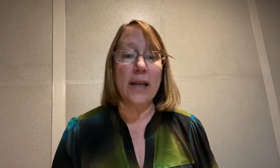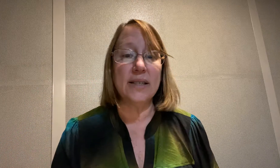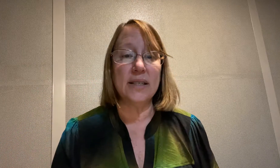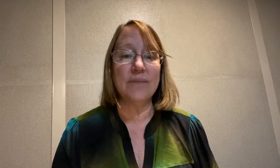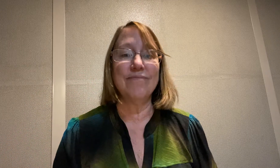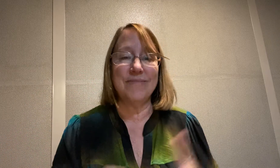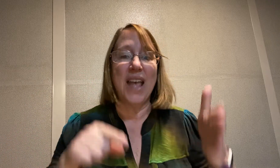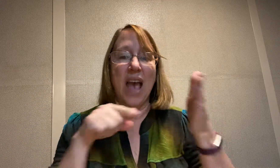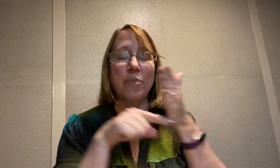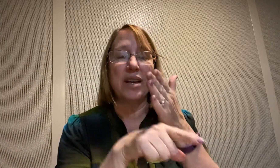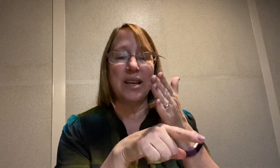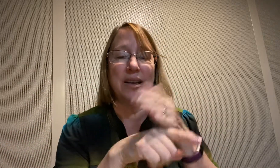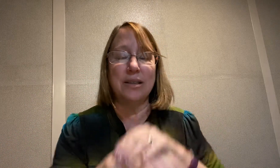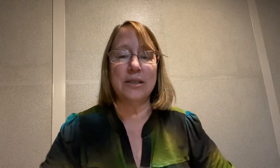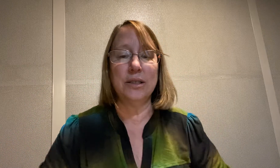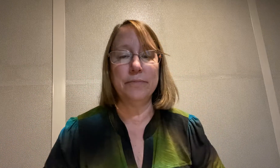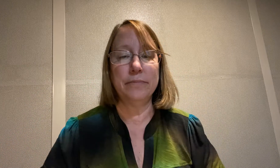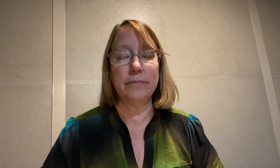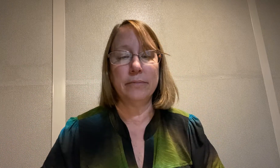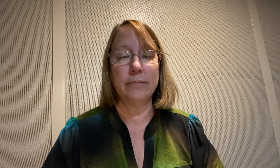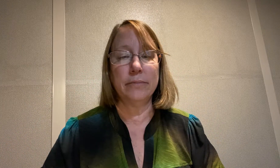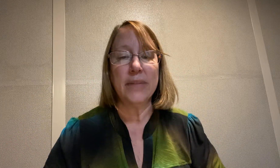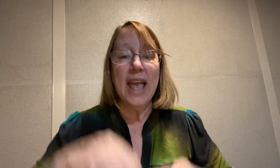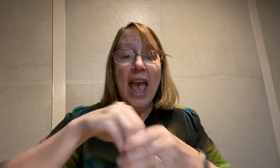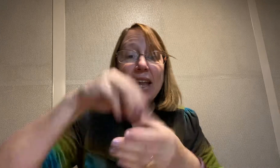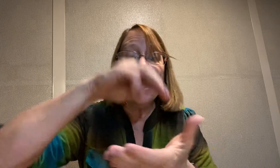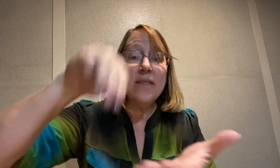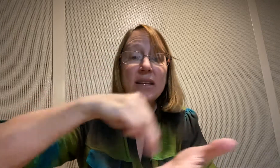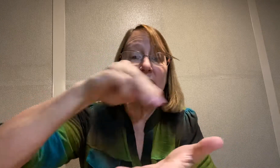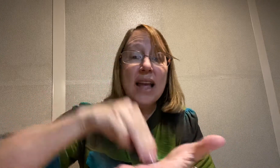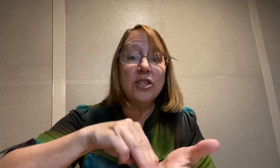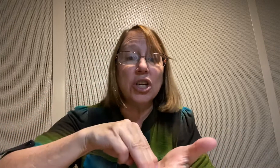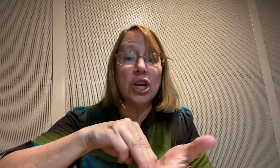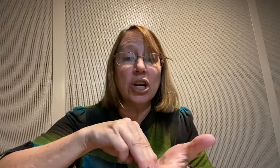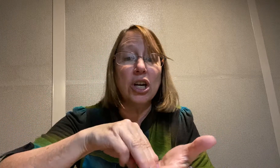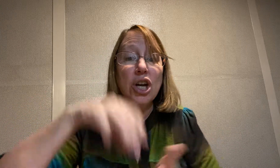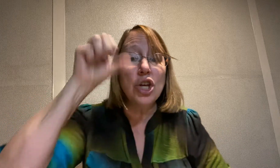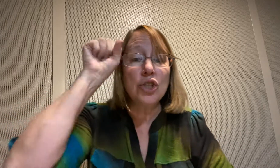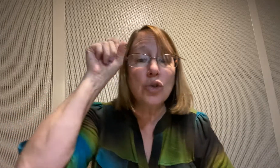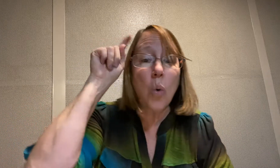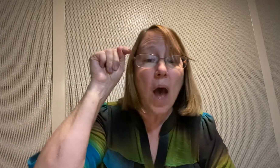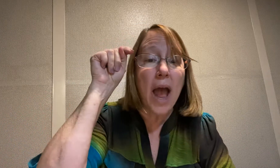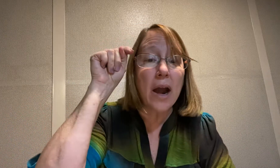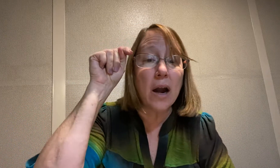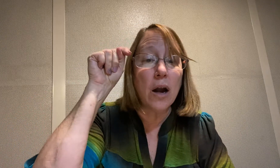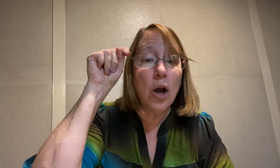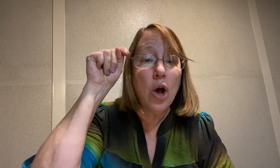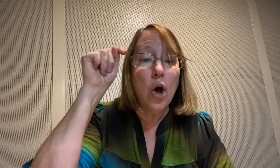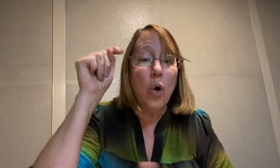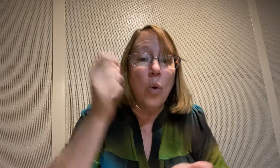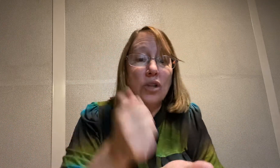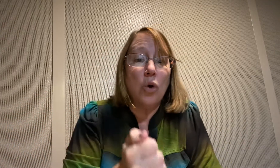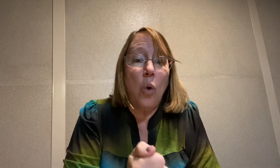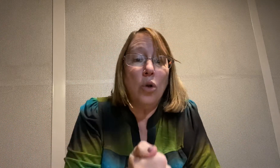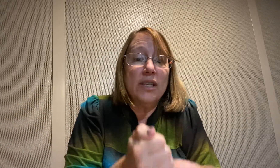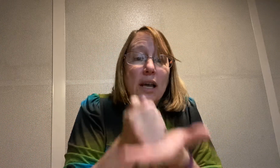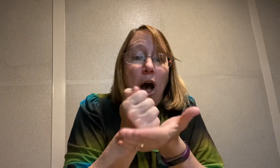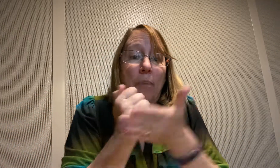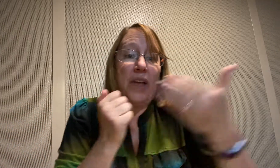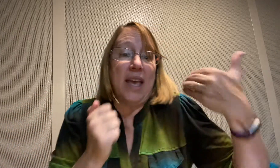Joyce had been killed, and in the center, Squire was holding up the